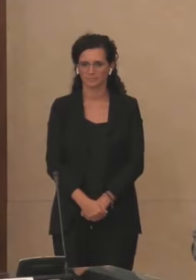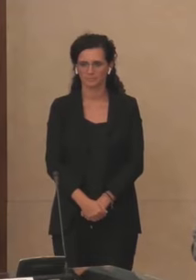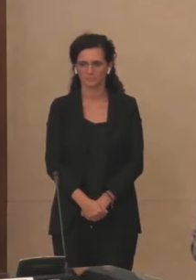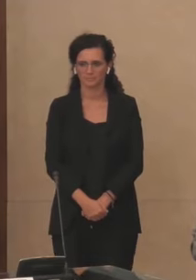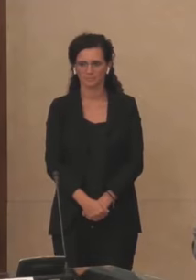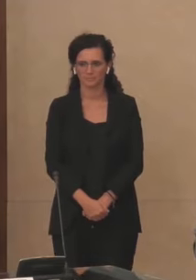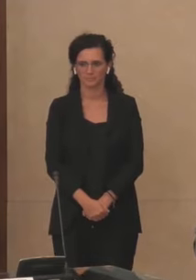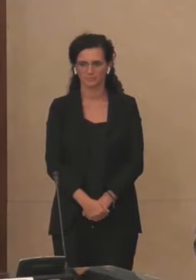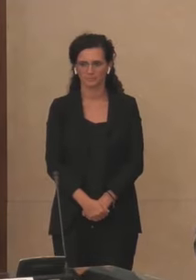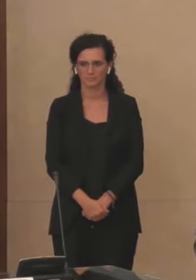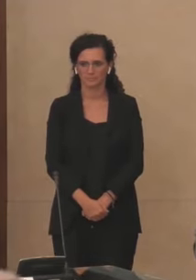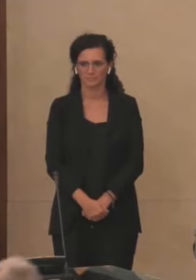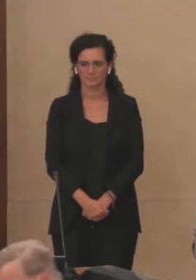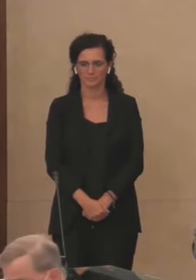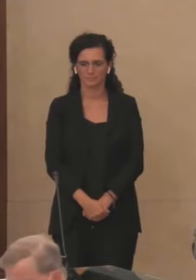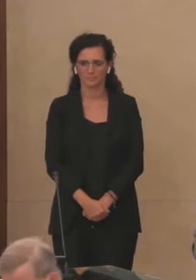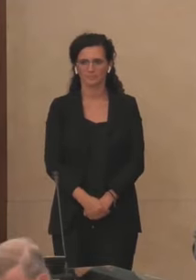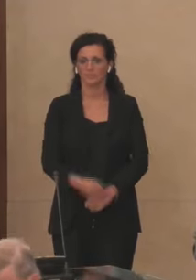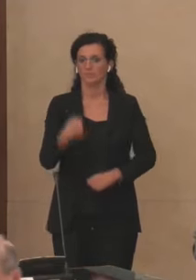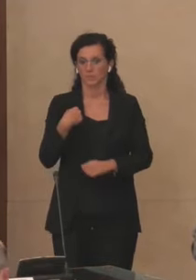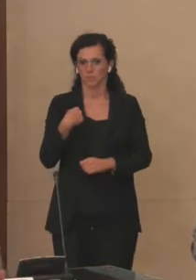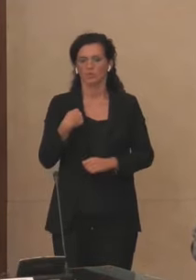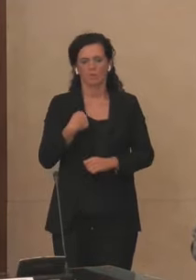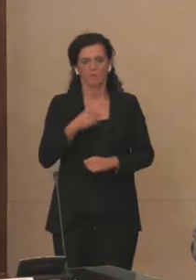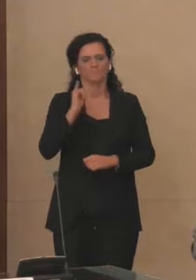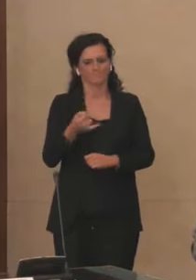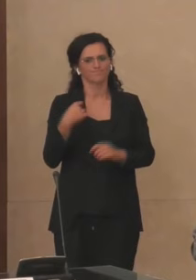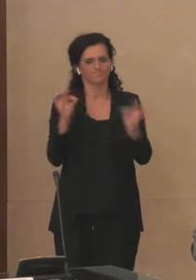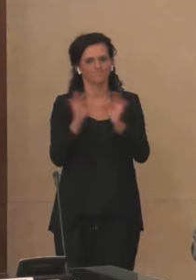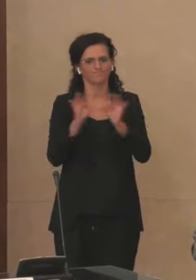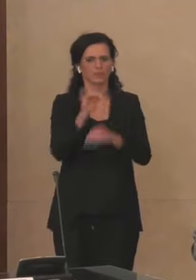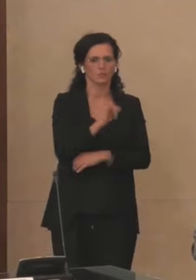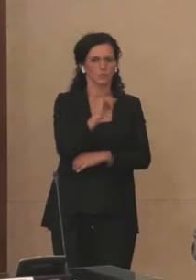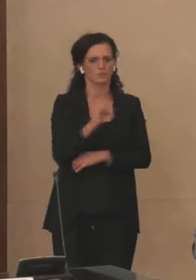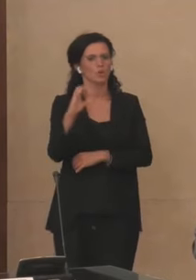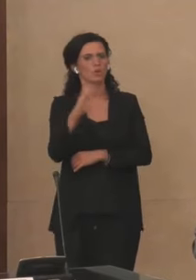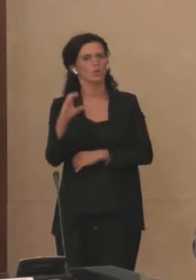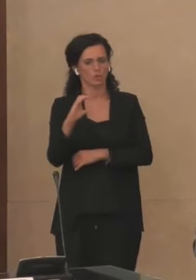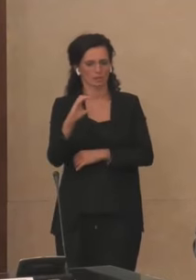hydroxychloroquine for my first time in my life in 2020.